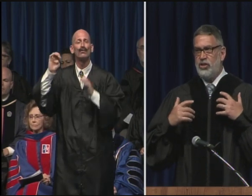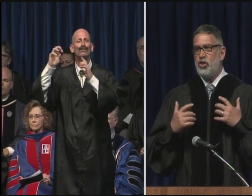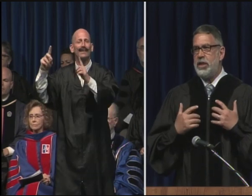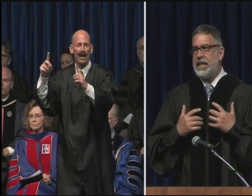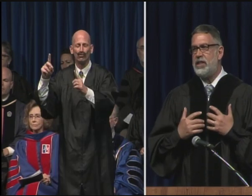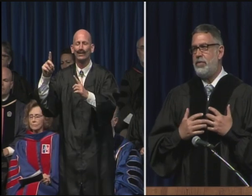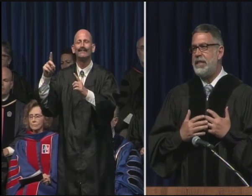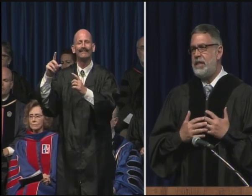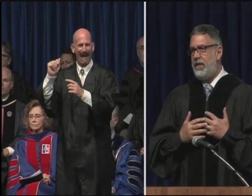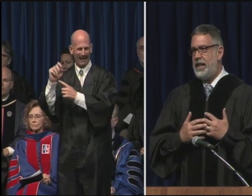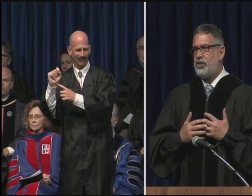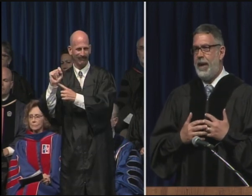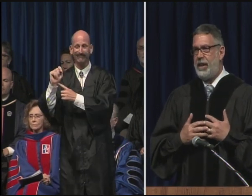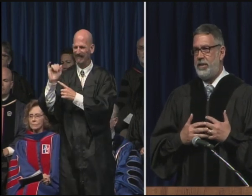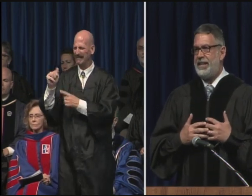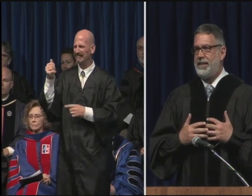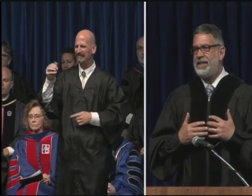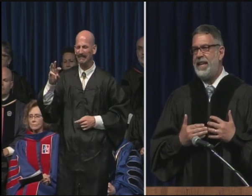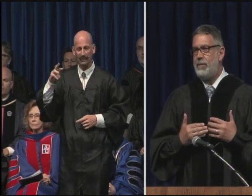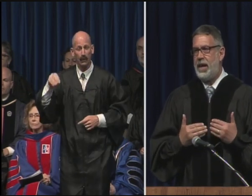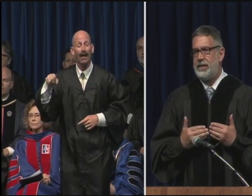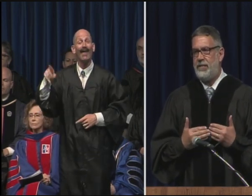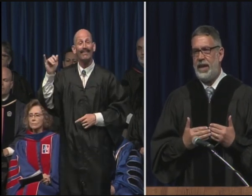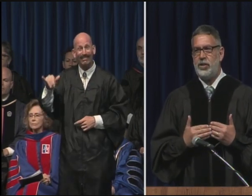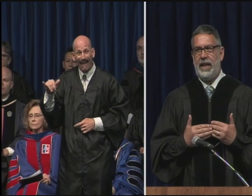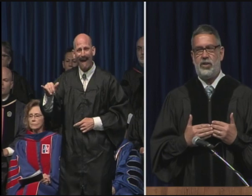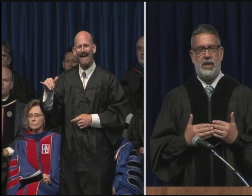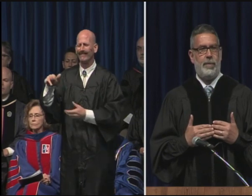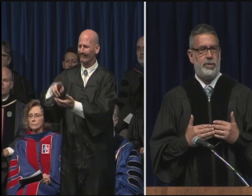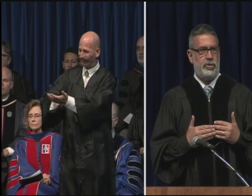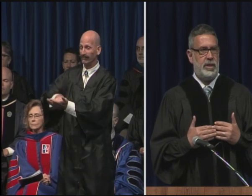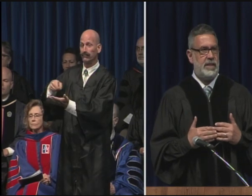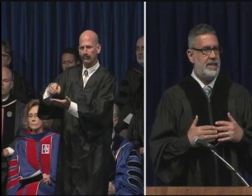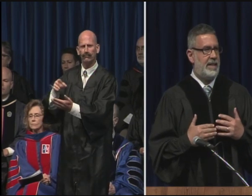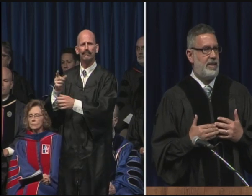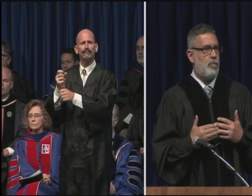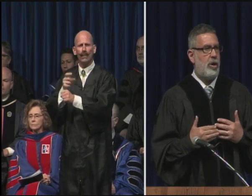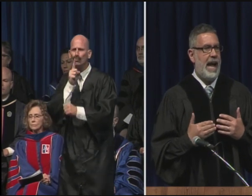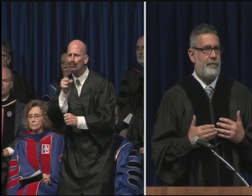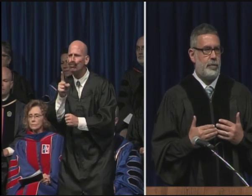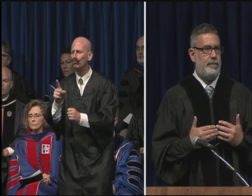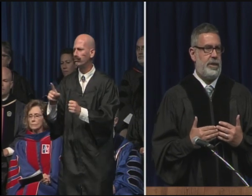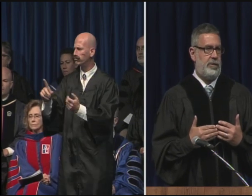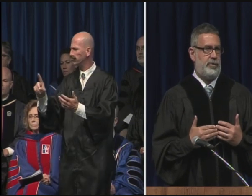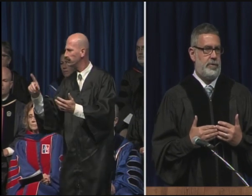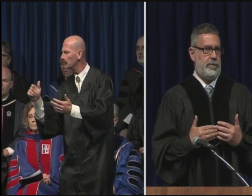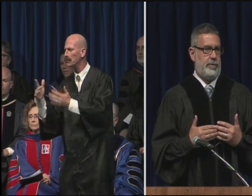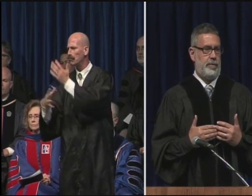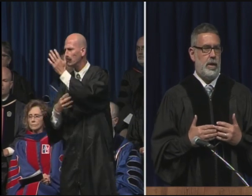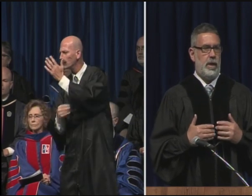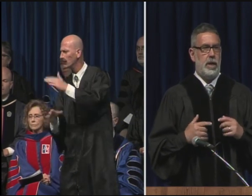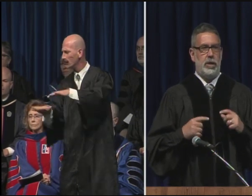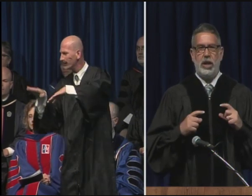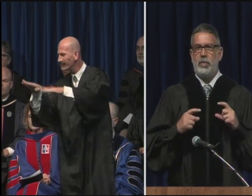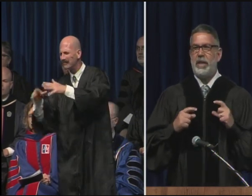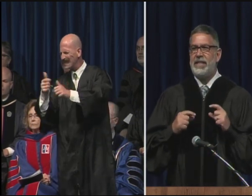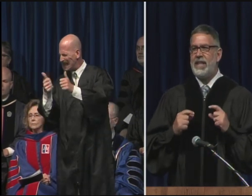ensured kids from disadvantaged backgrounds had the same kinds of educational opportunities as their more affluent peers. You know, and when he signed